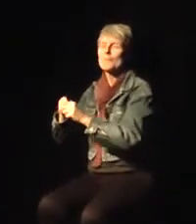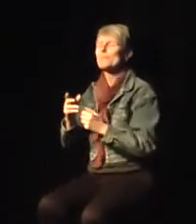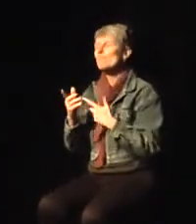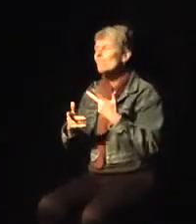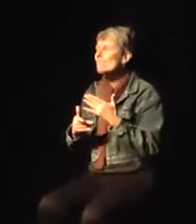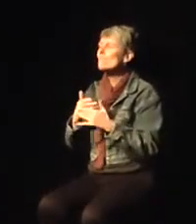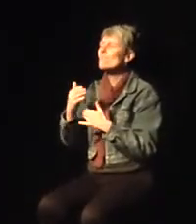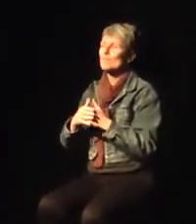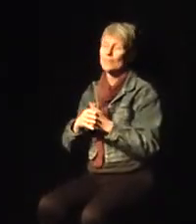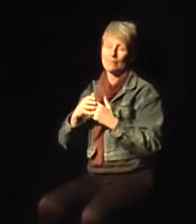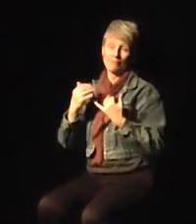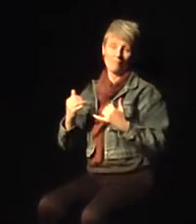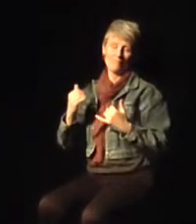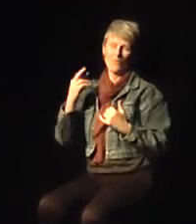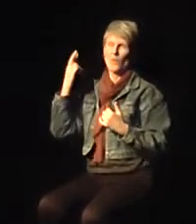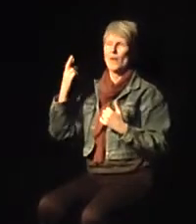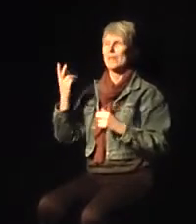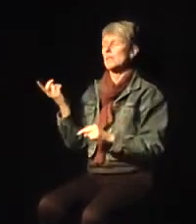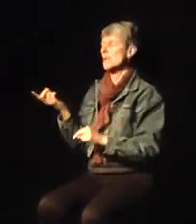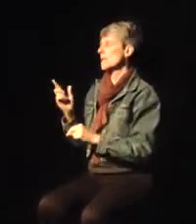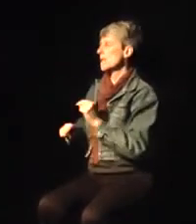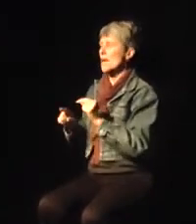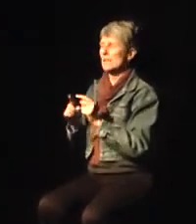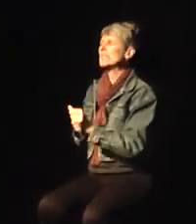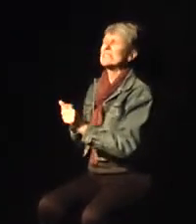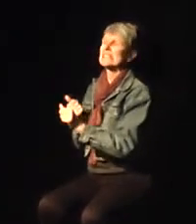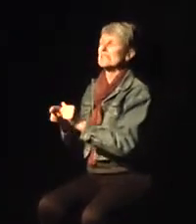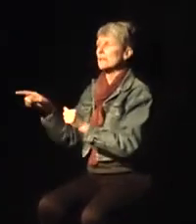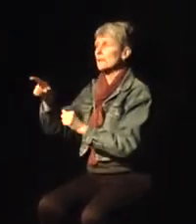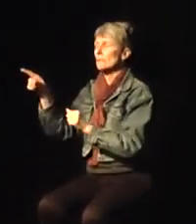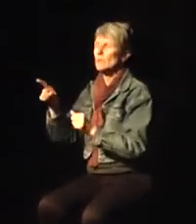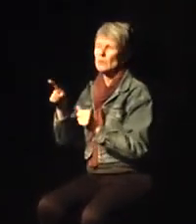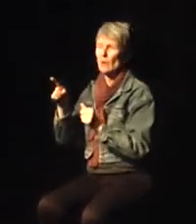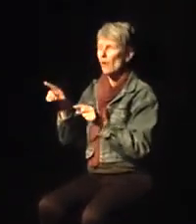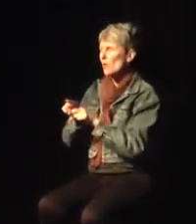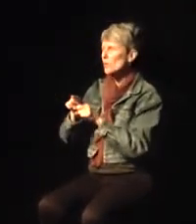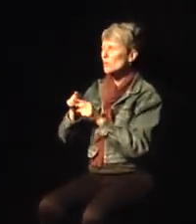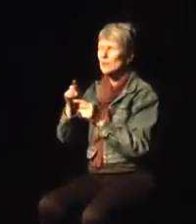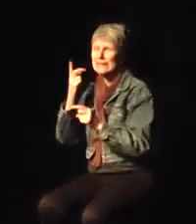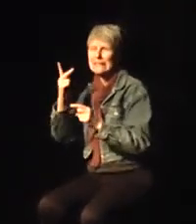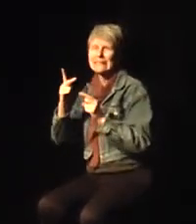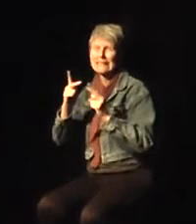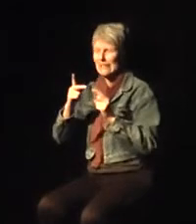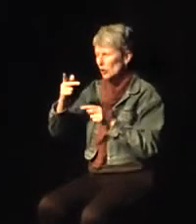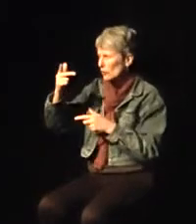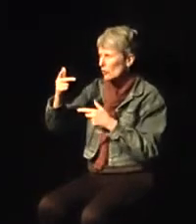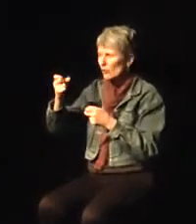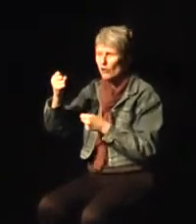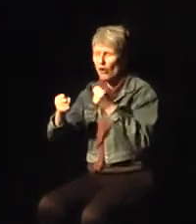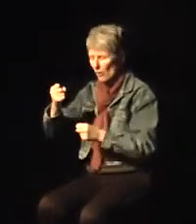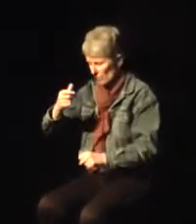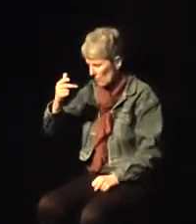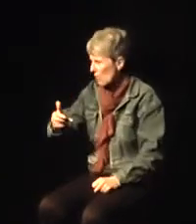At some point I succumb to the fact that I'm just not going to be able to catch up to them. Trying to maneuver between shadowy masses of parked cars,